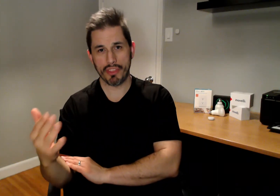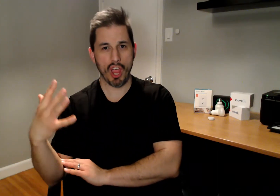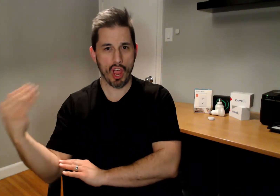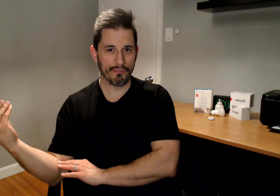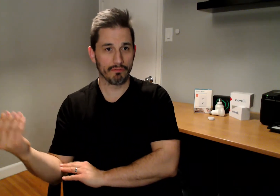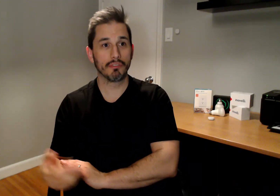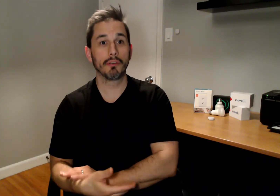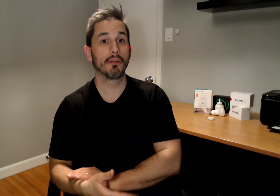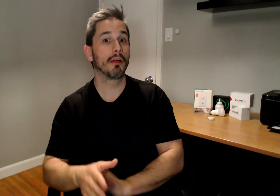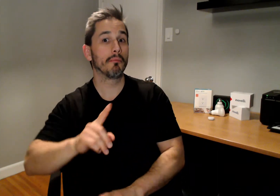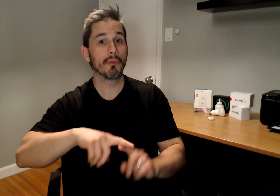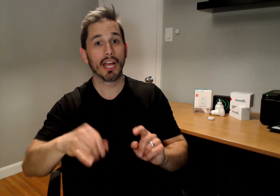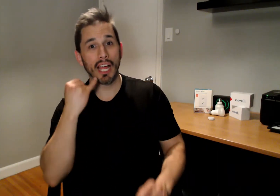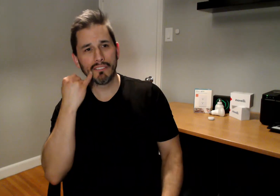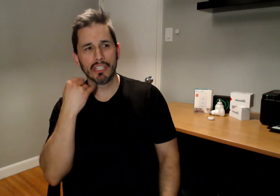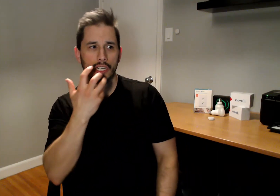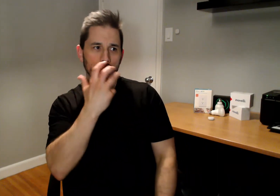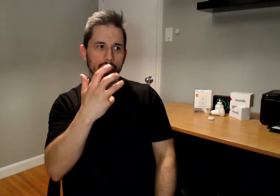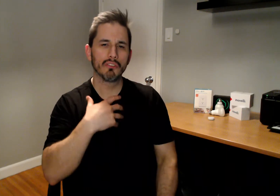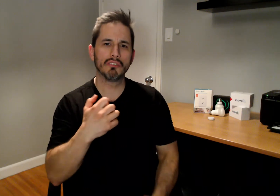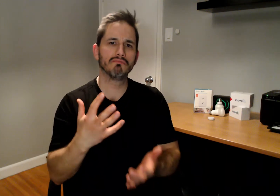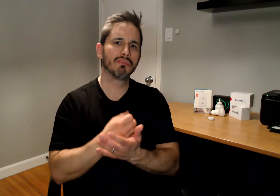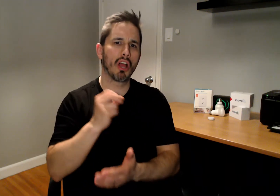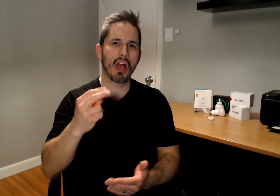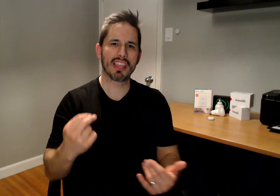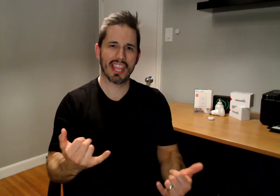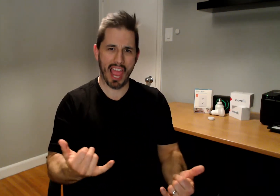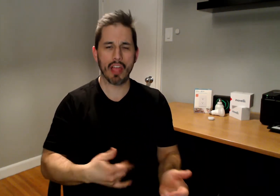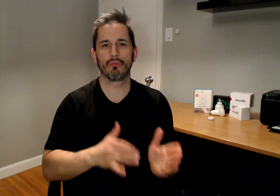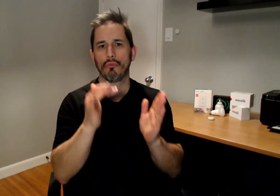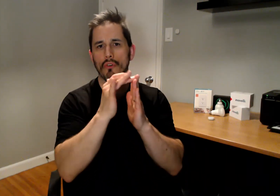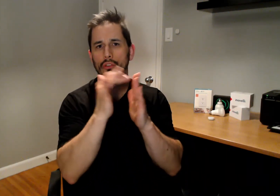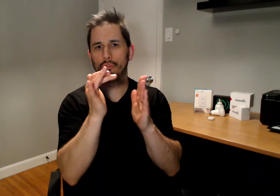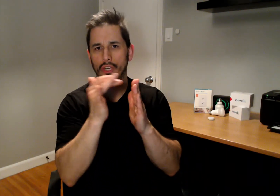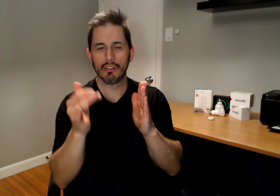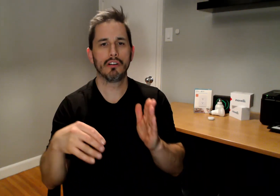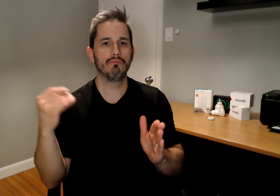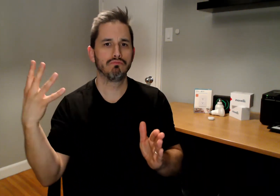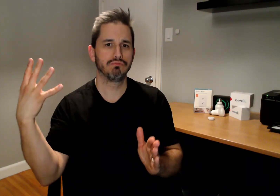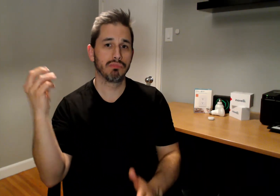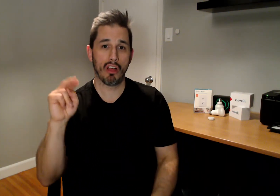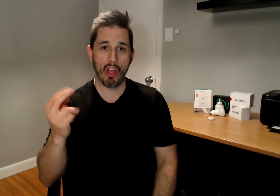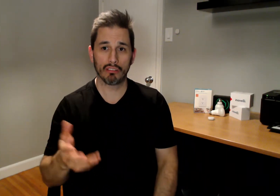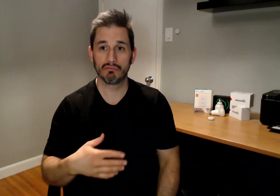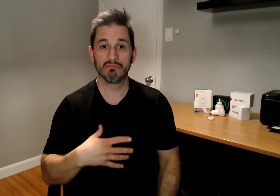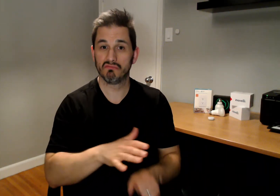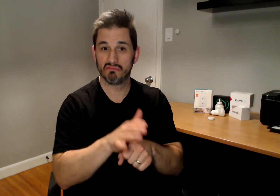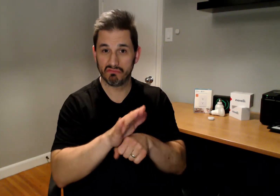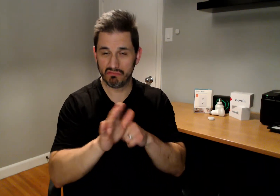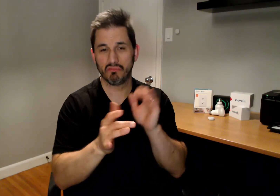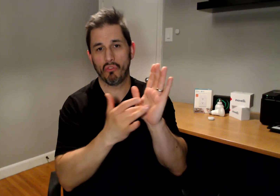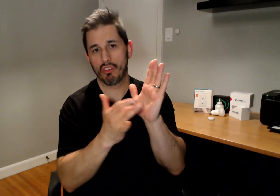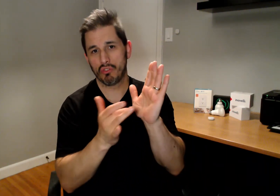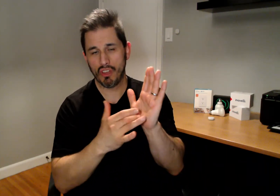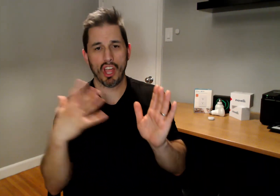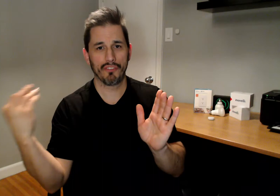turn on in the evening and to turn off in the morning. However, if it's too warm in her room and she prefers to turn it on manually, she can triple